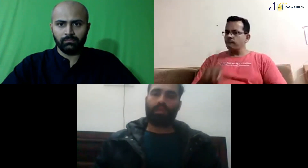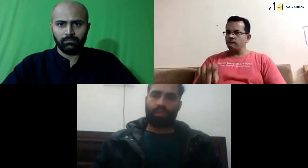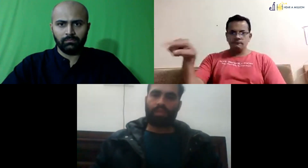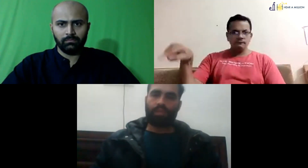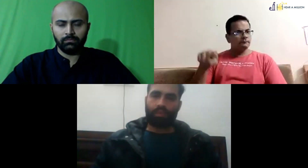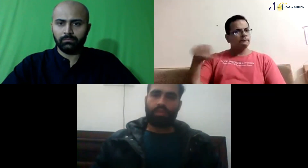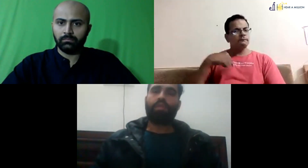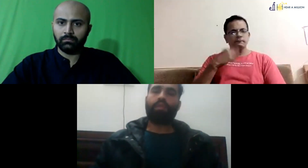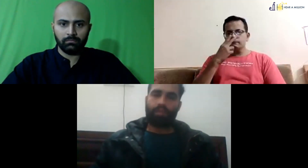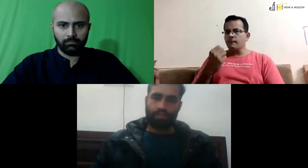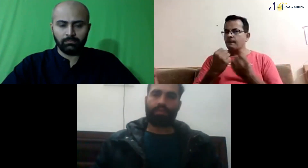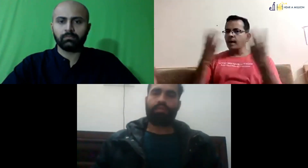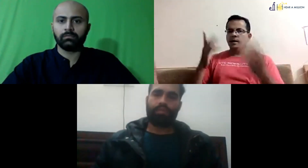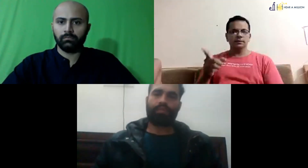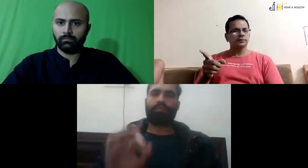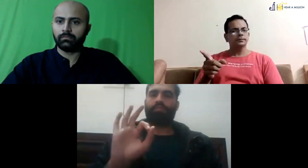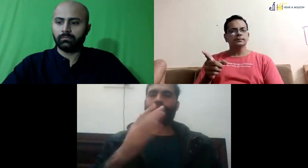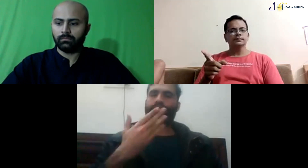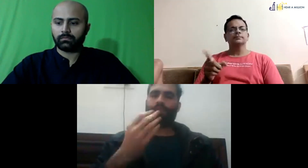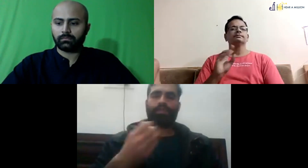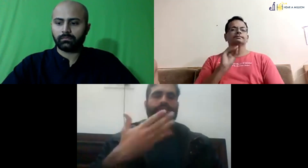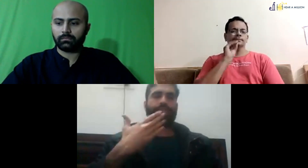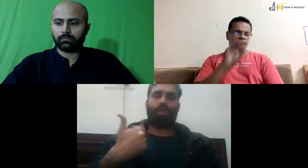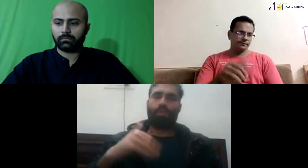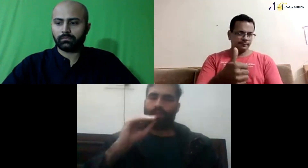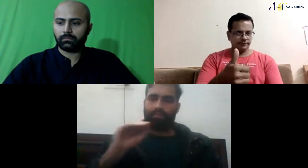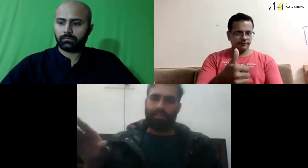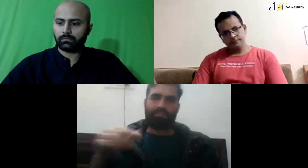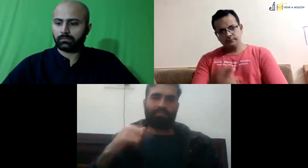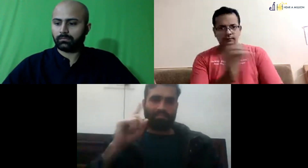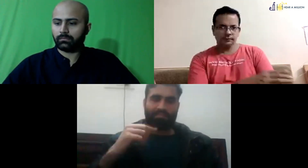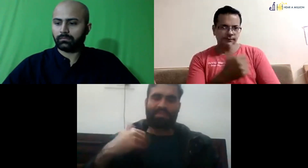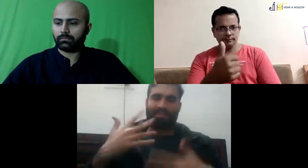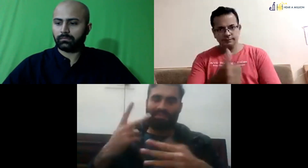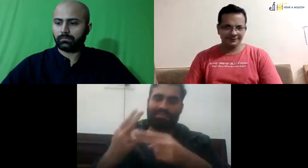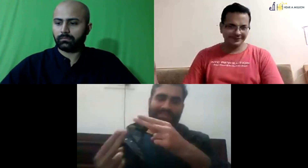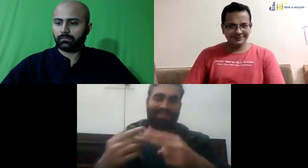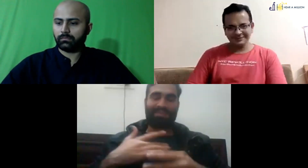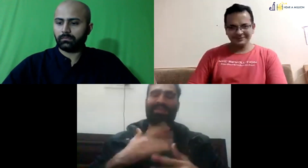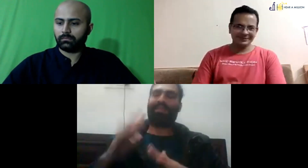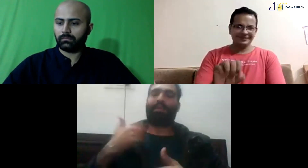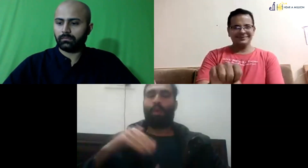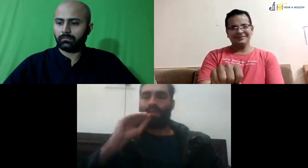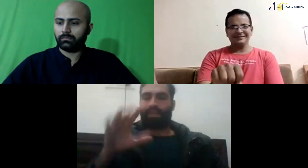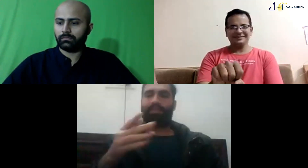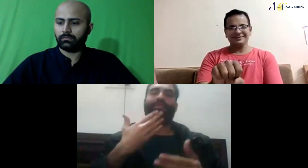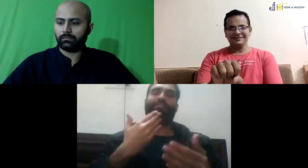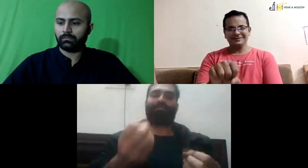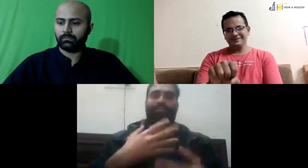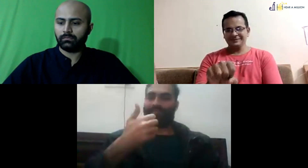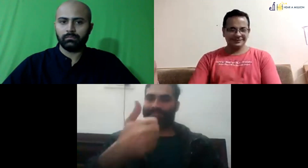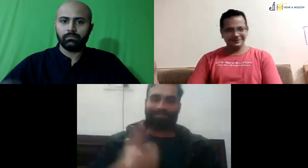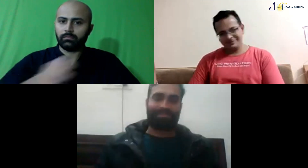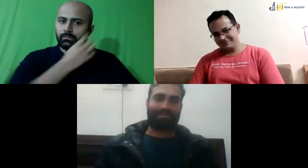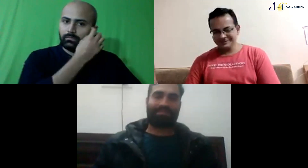So if commissioner office they will send them the letter, then definitely they will work on it. Thank you